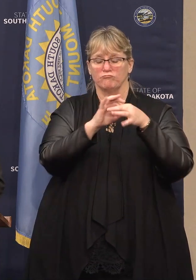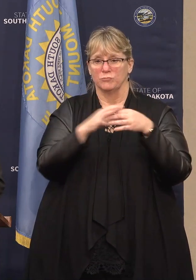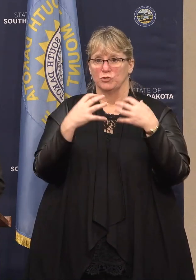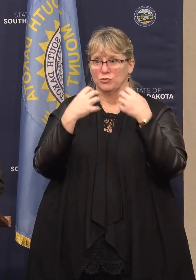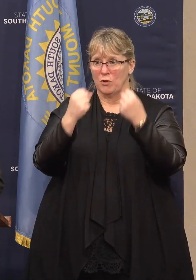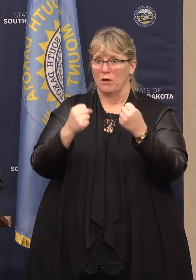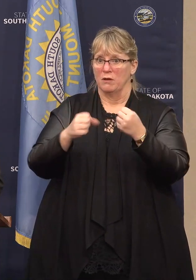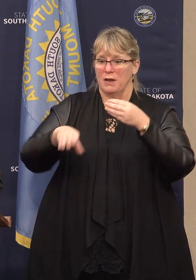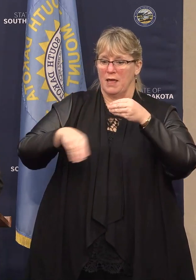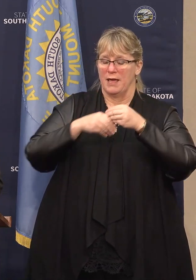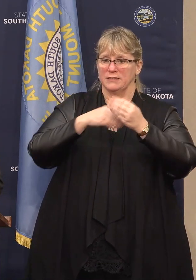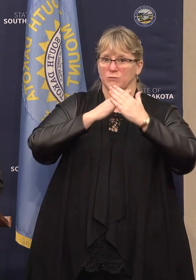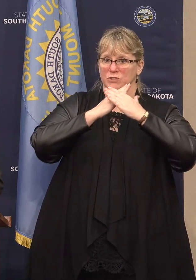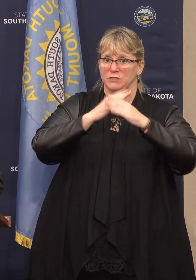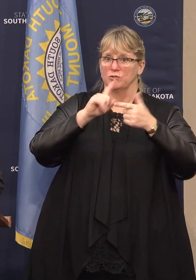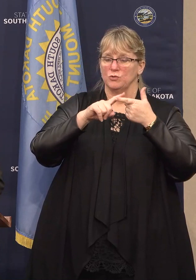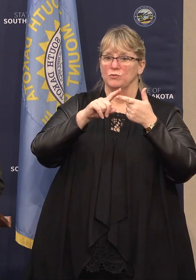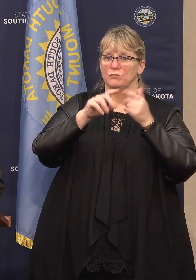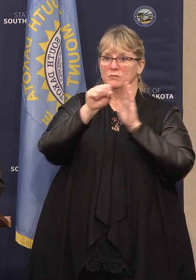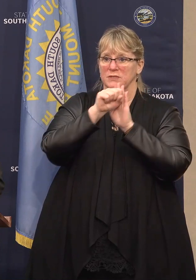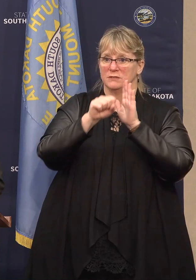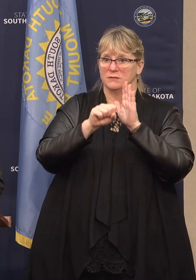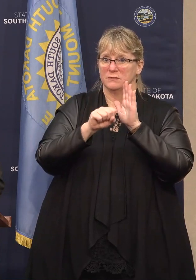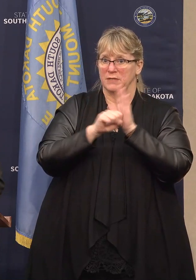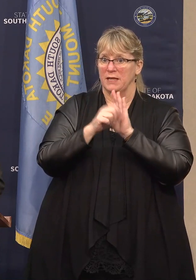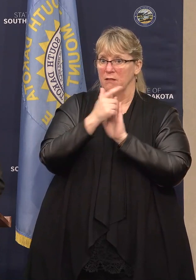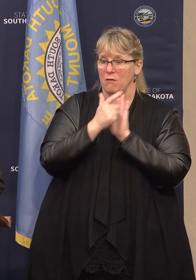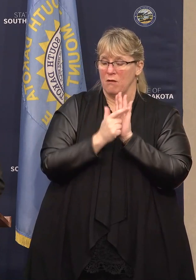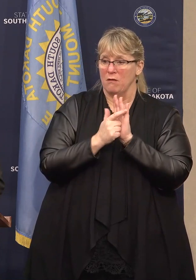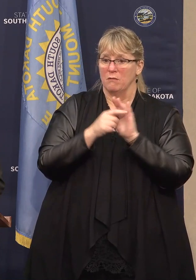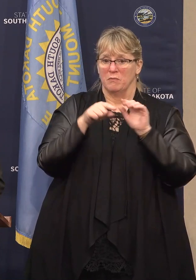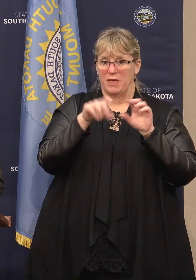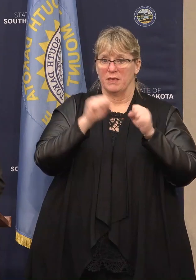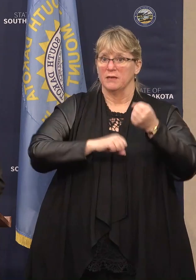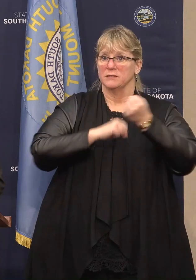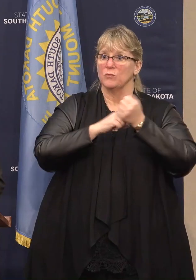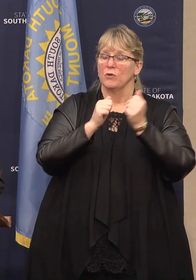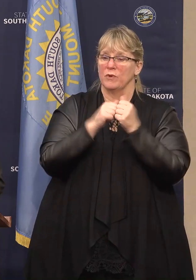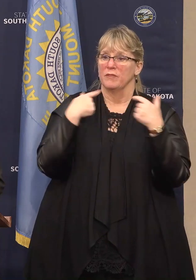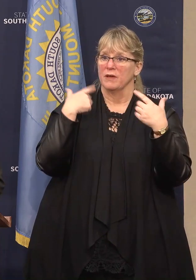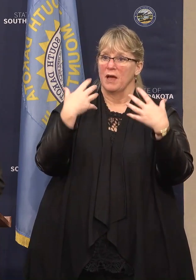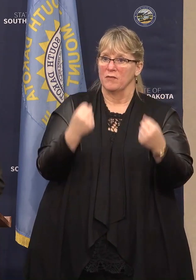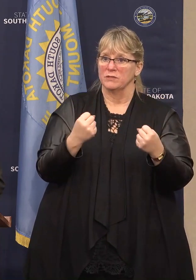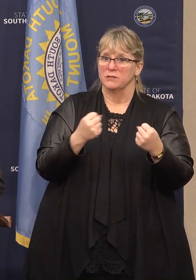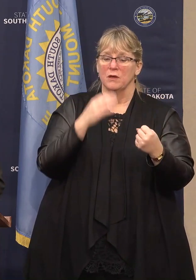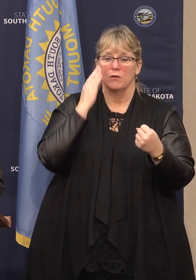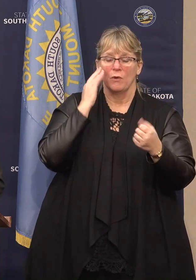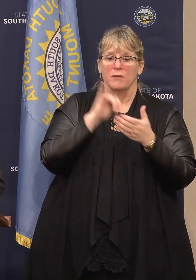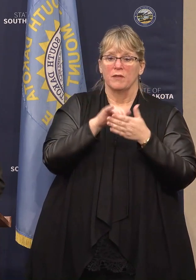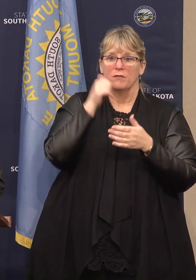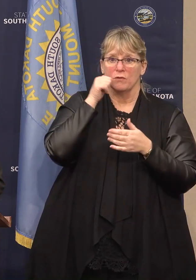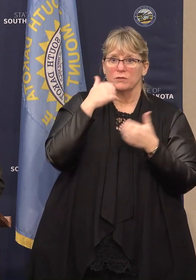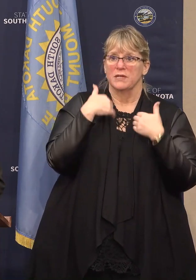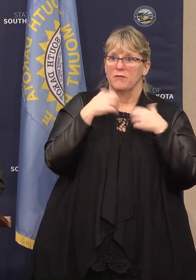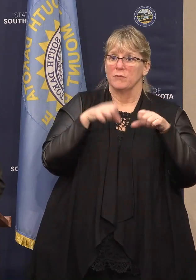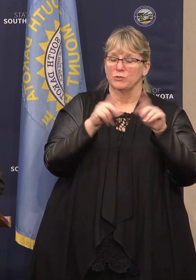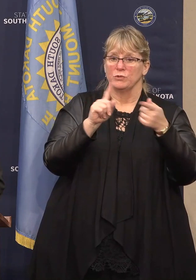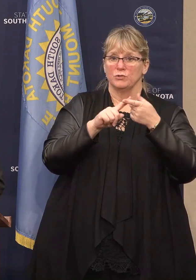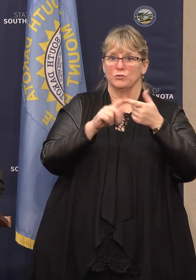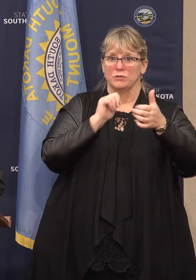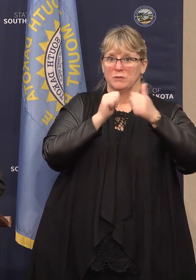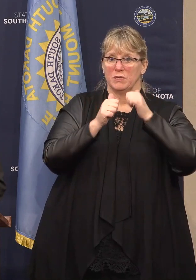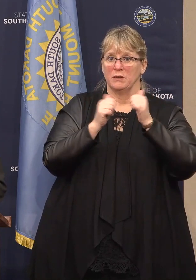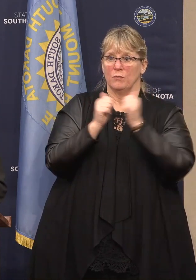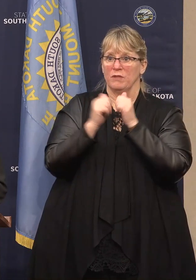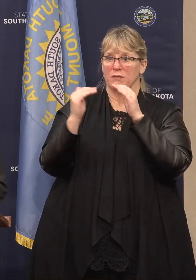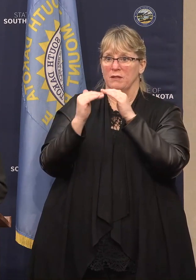protections that we need to state statute, and that it is something that they can support with confidence, knowing that girls deserve an opportunity to compete at a level playing